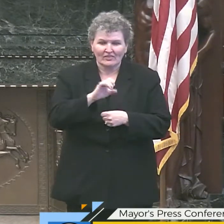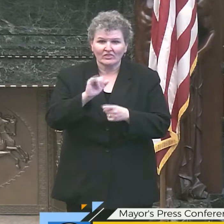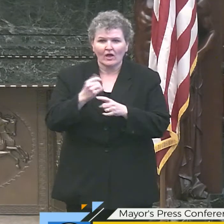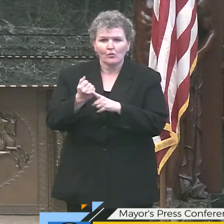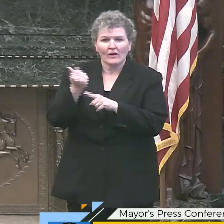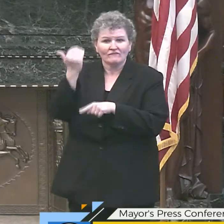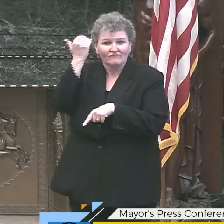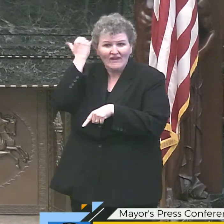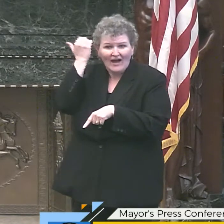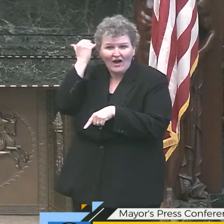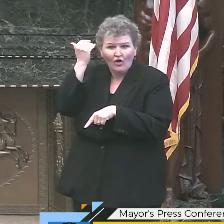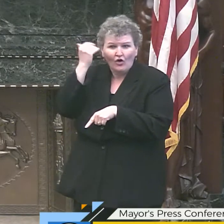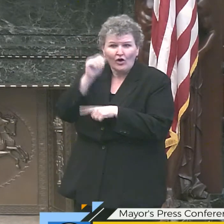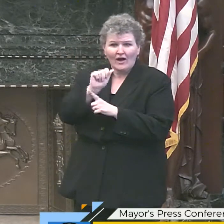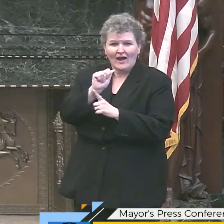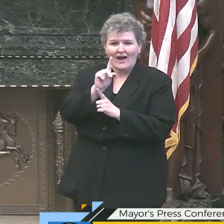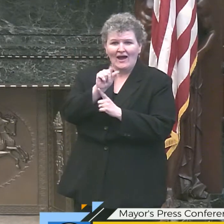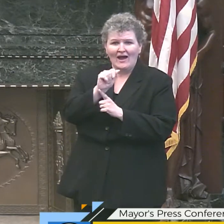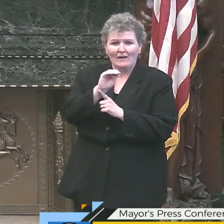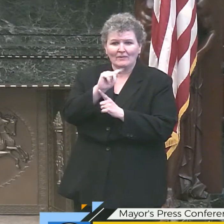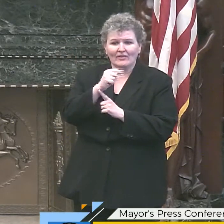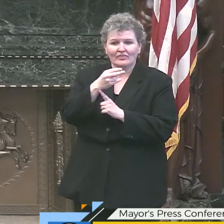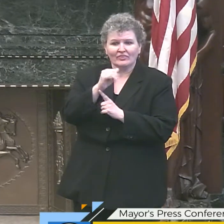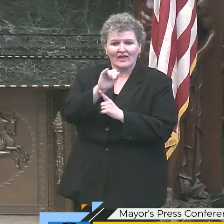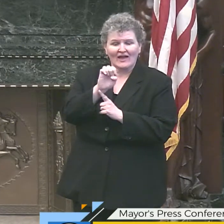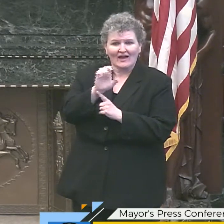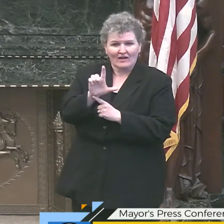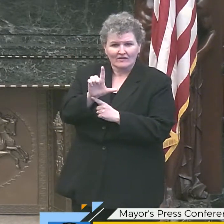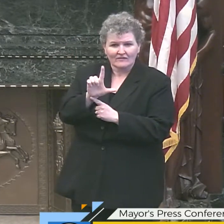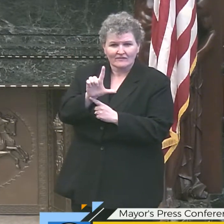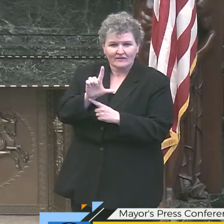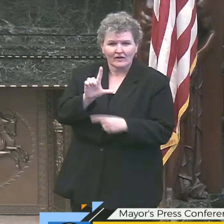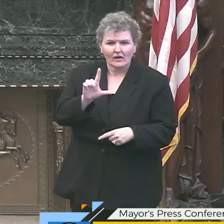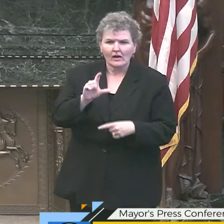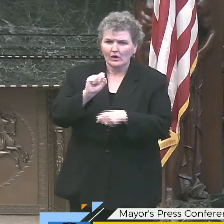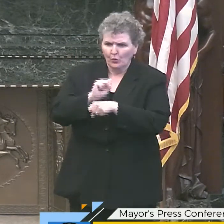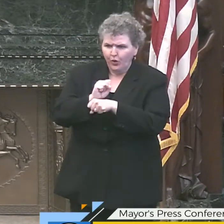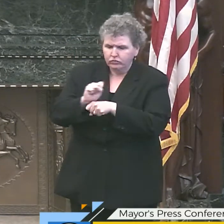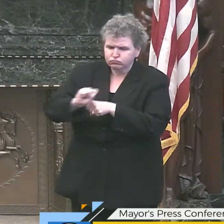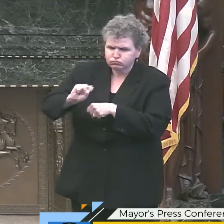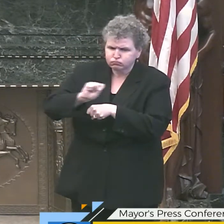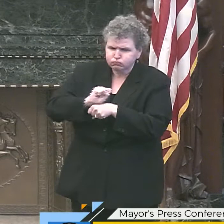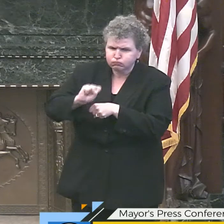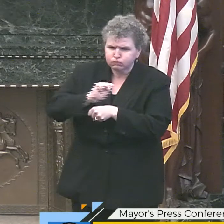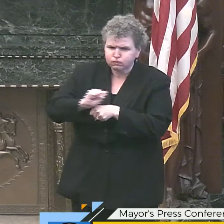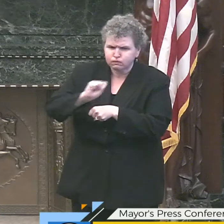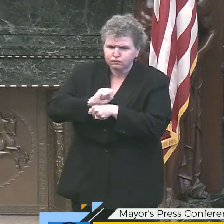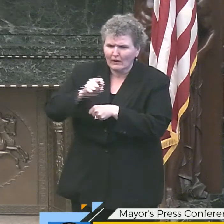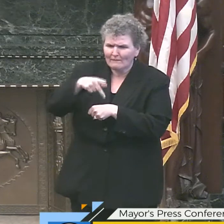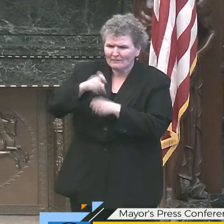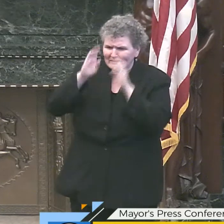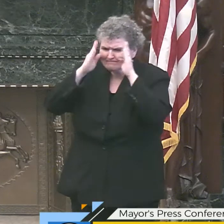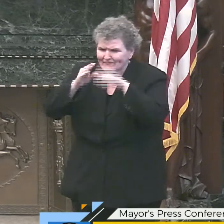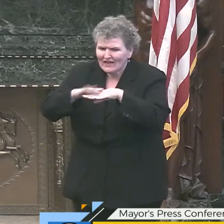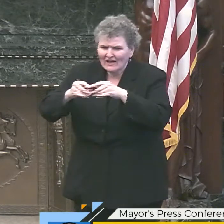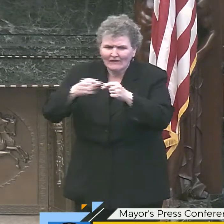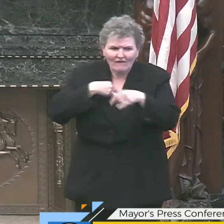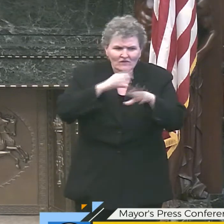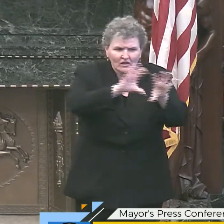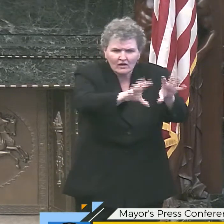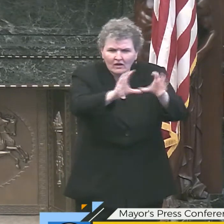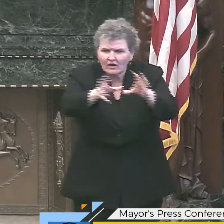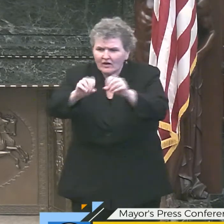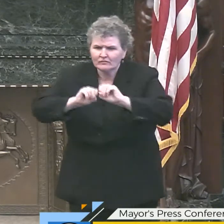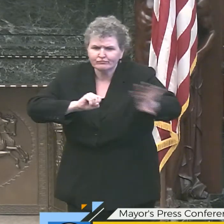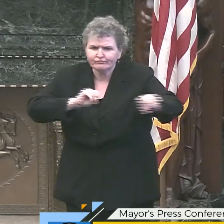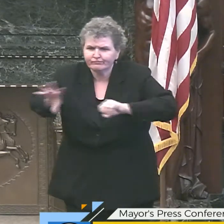for our first responders and the medical institutions in the city. But nationally, the question of insufficient supplies in hospitals has led